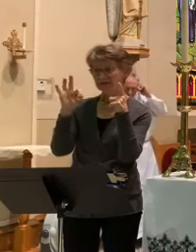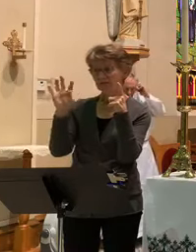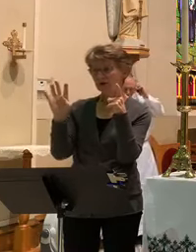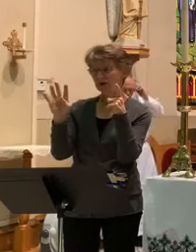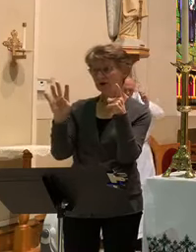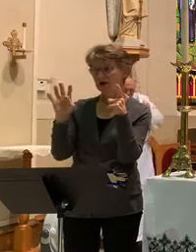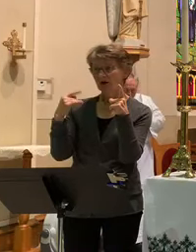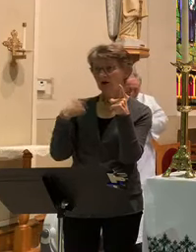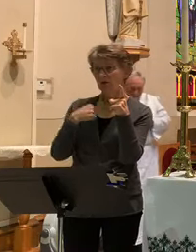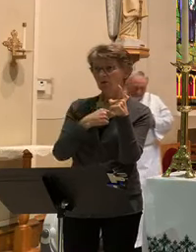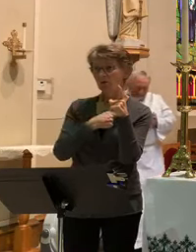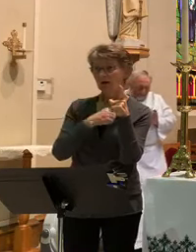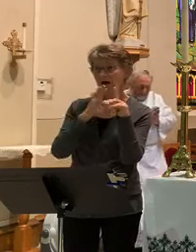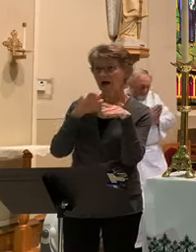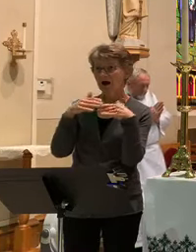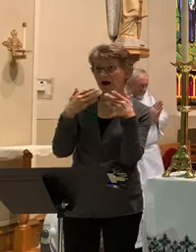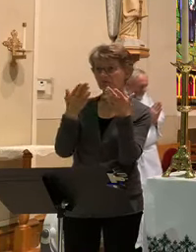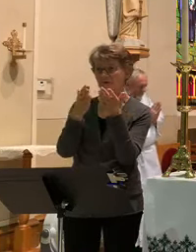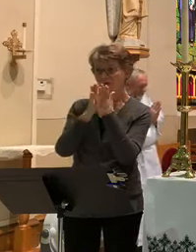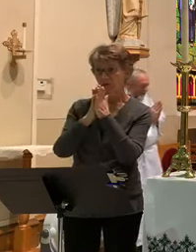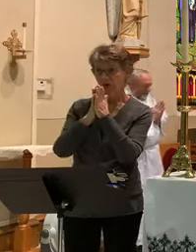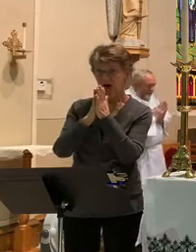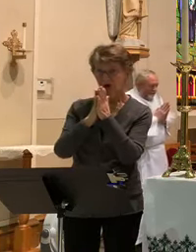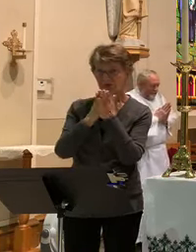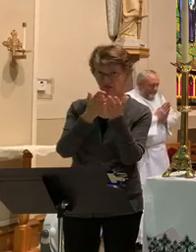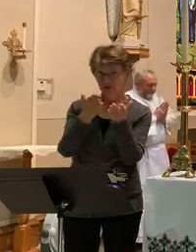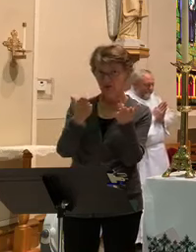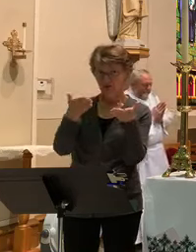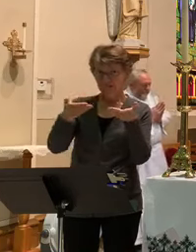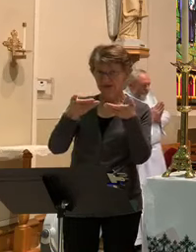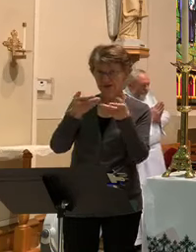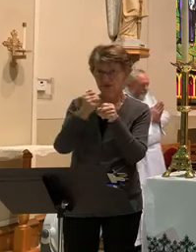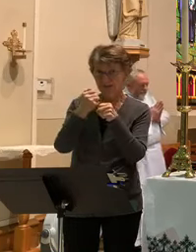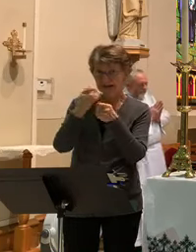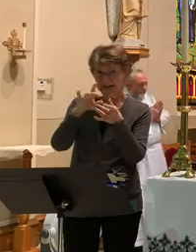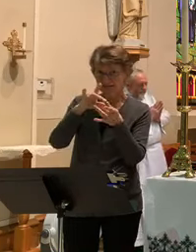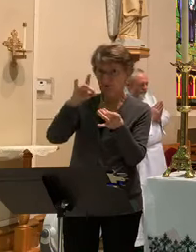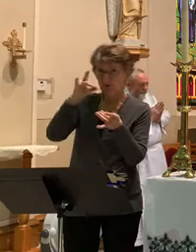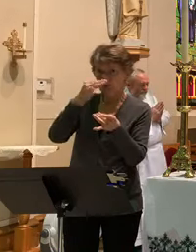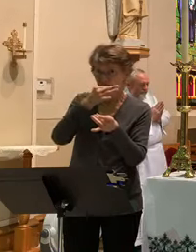we offer that prayer that they make a spiritual communion.